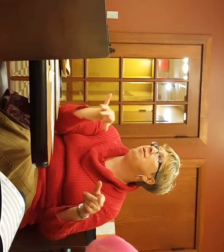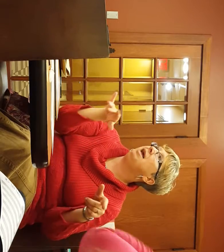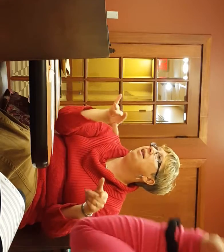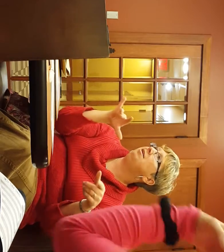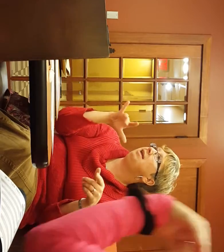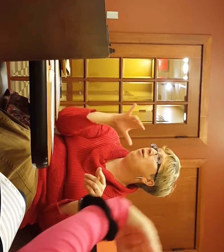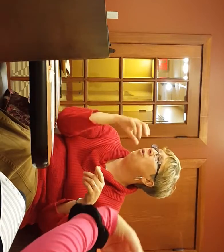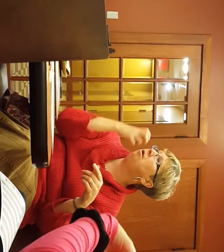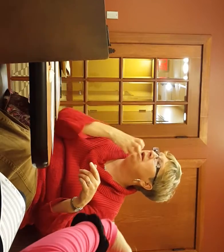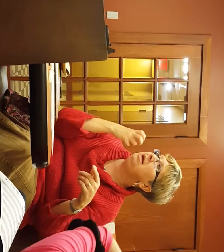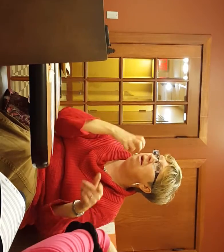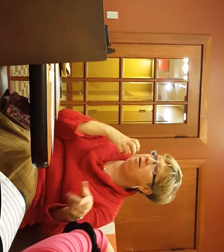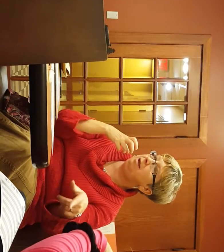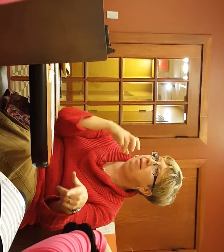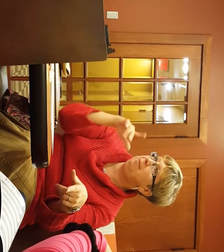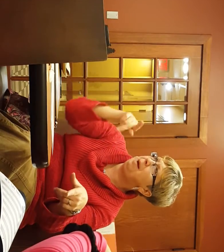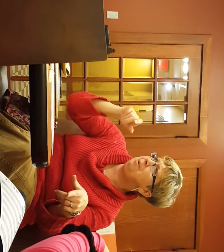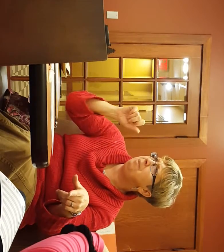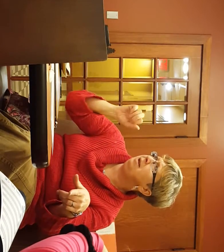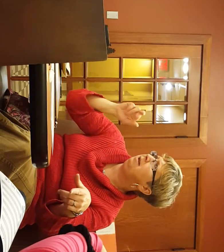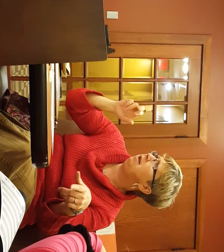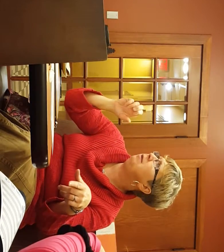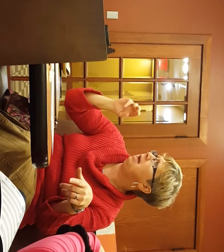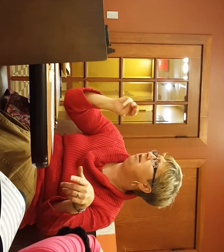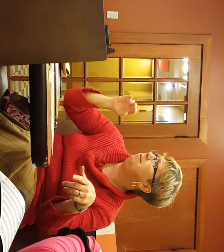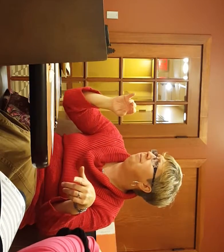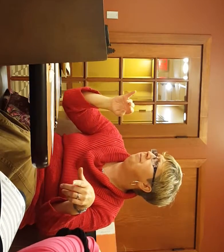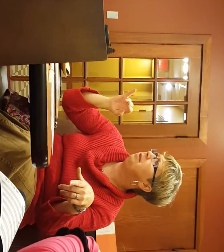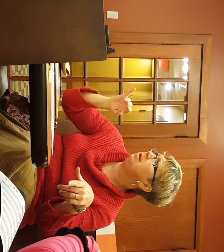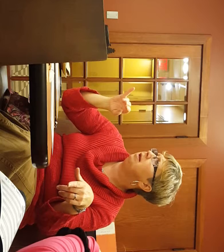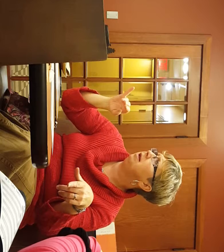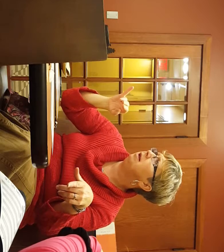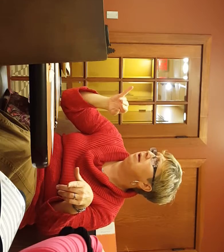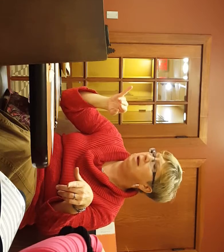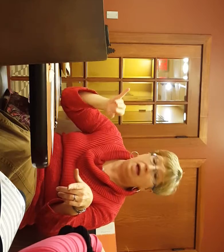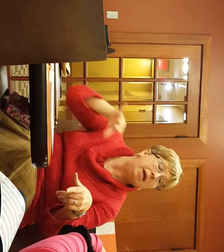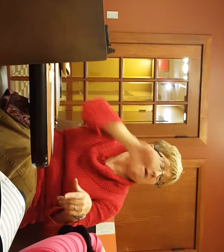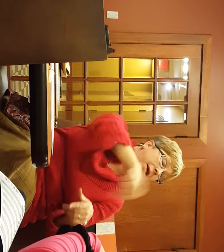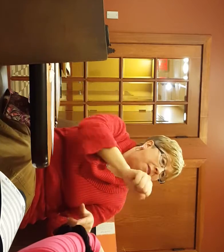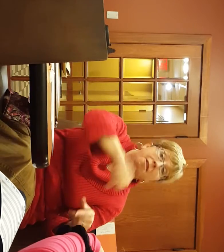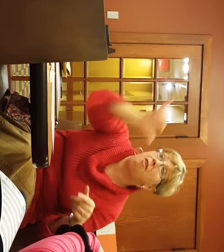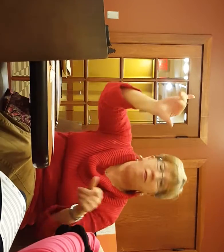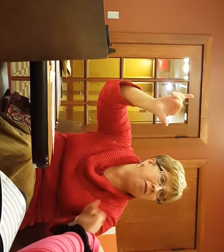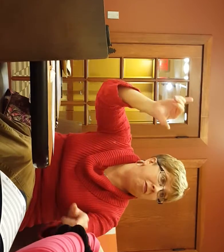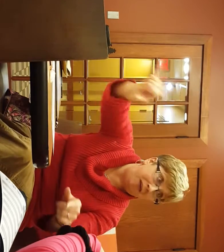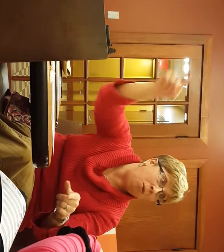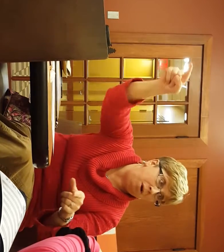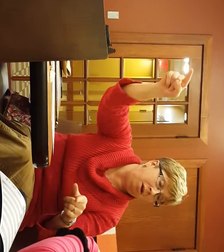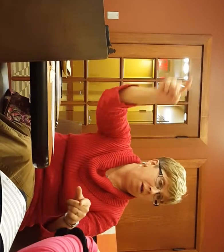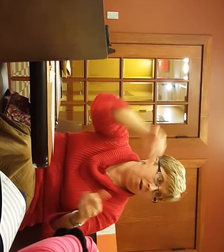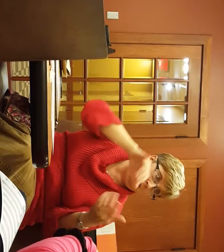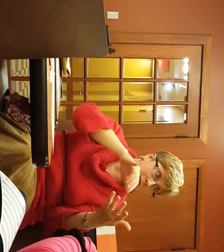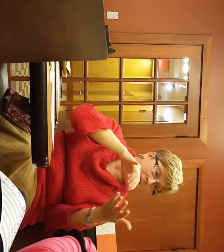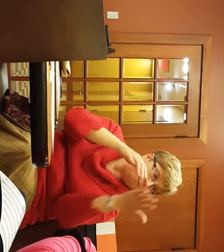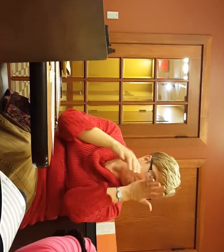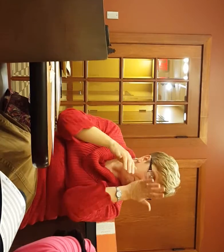okay to take orally? Is it the peppermint? Yes. Is that okay? In fact, that is a dietary supplement. Now, can all the young girls